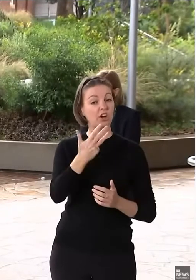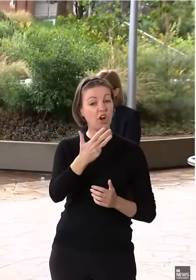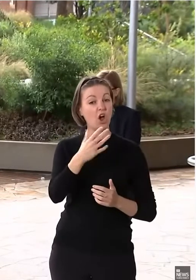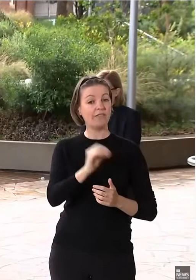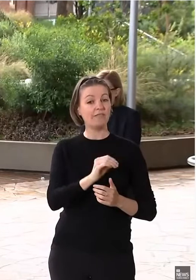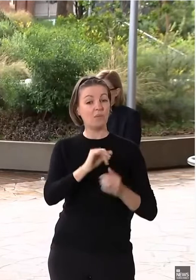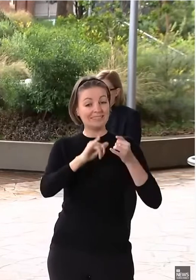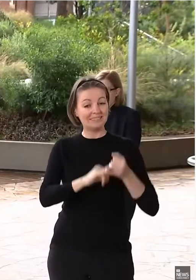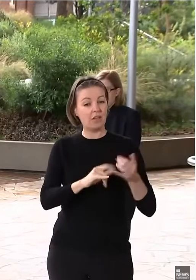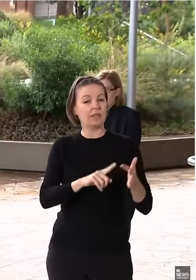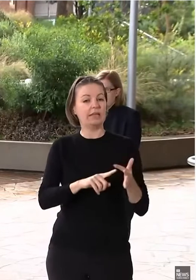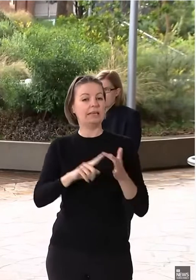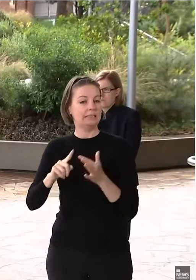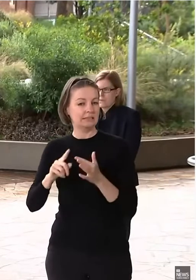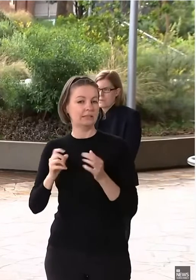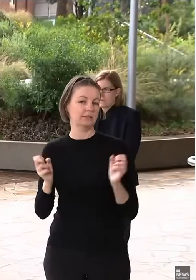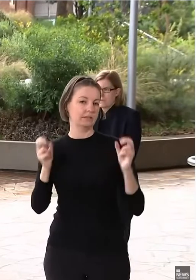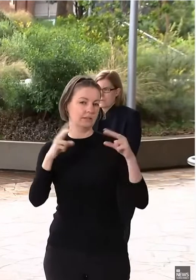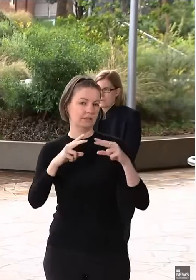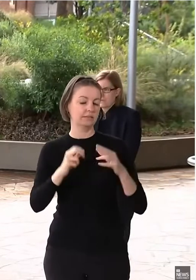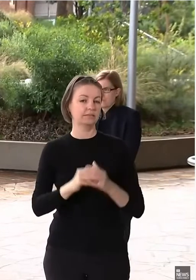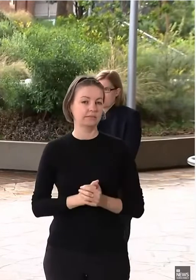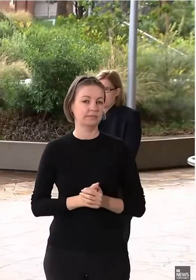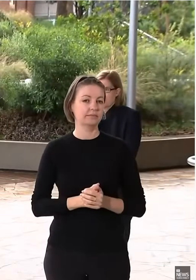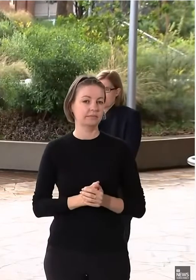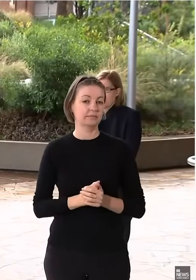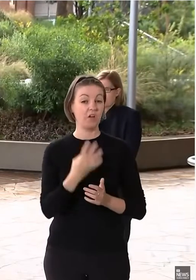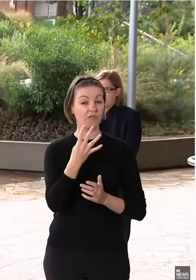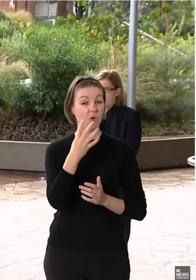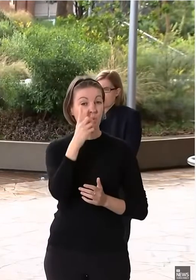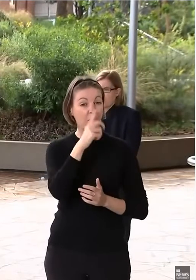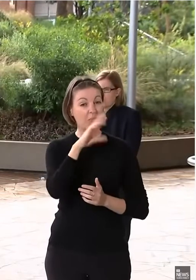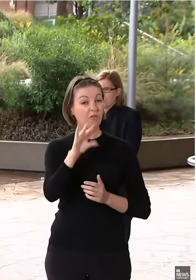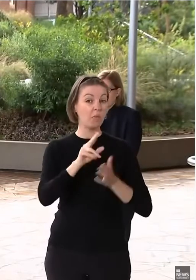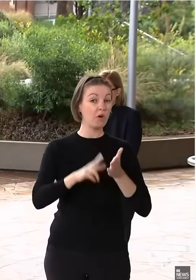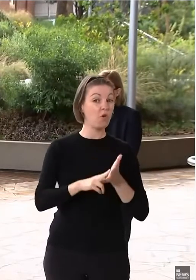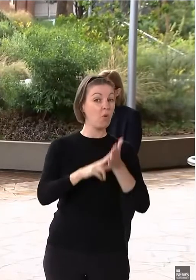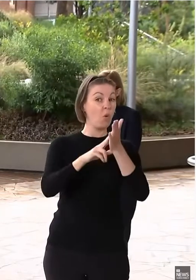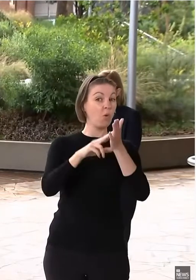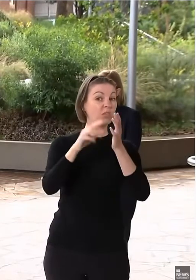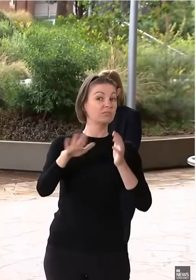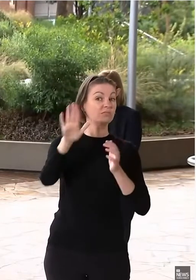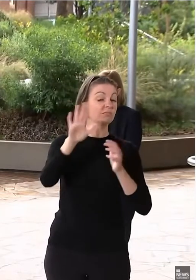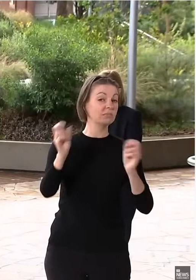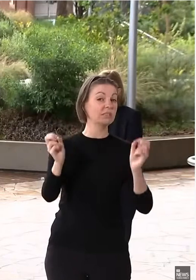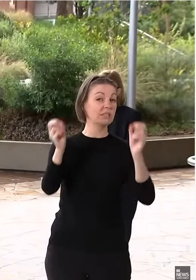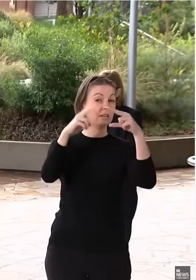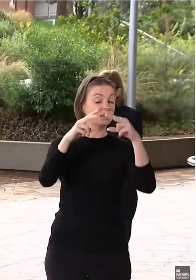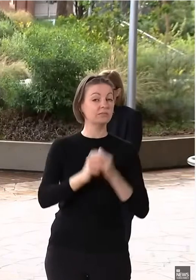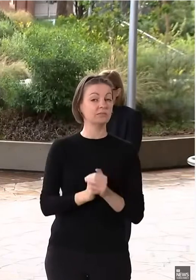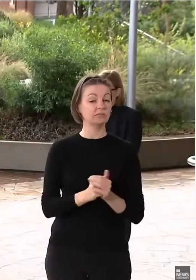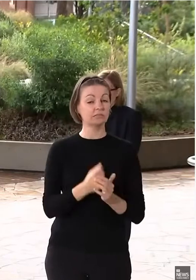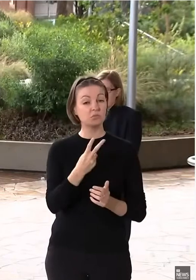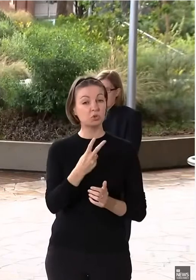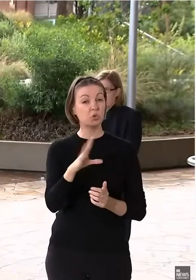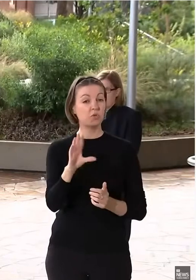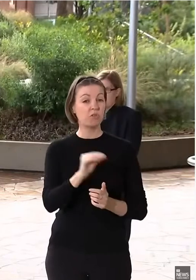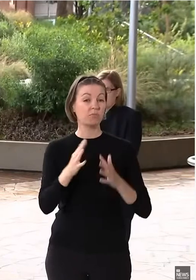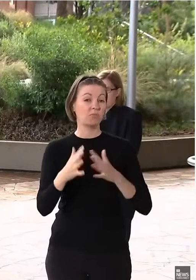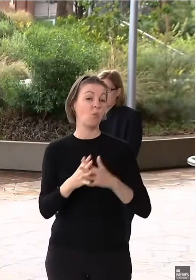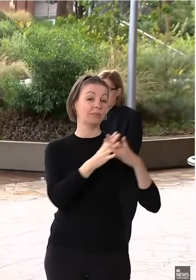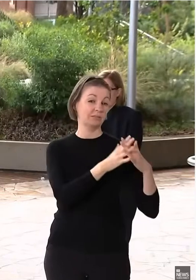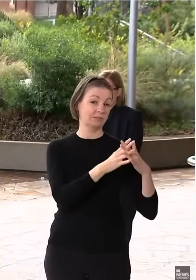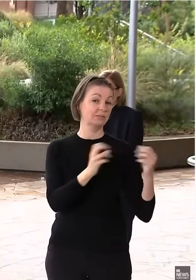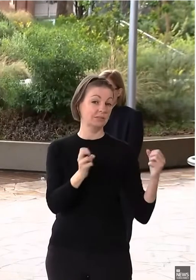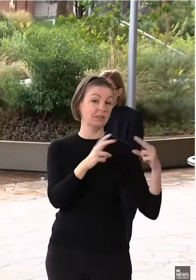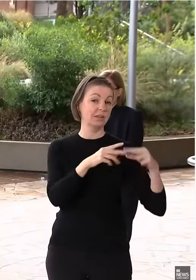from Sydney's southeastern areas, 4 were from the northern parts of Sydney, 2 were from generally the western